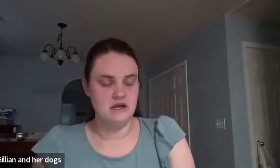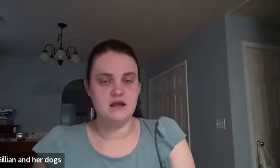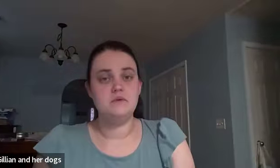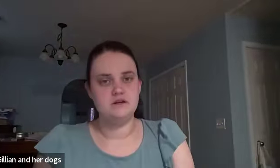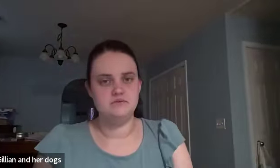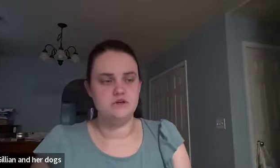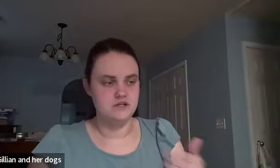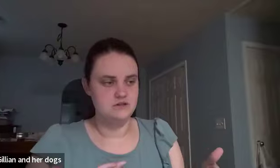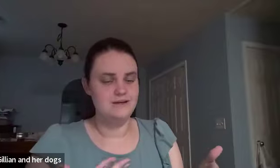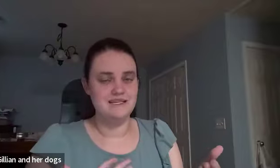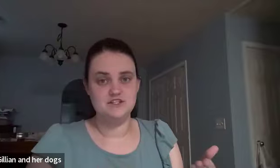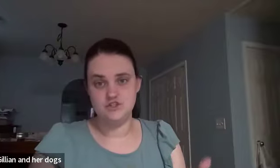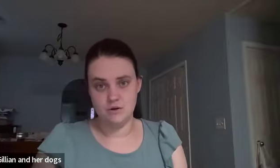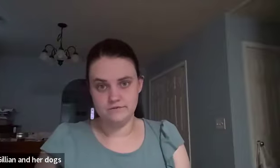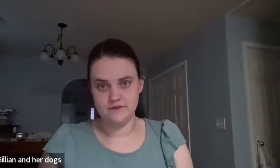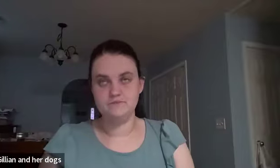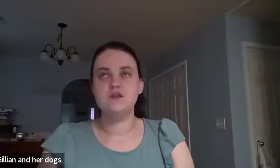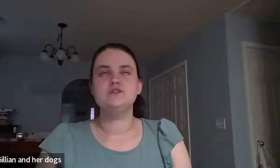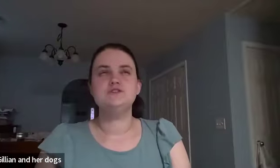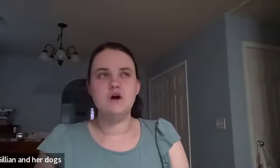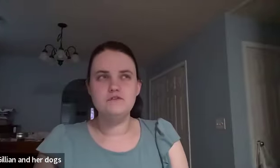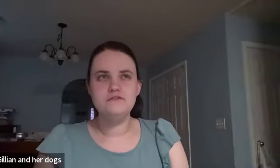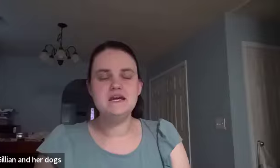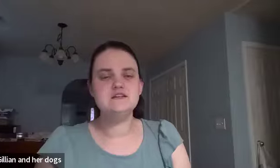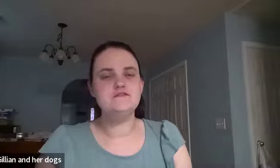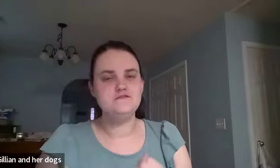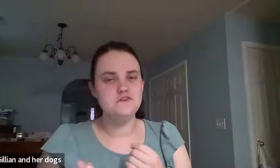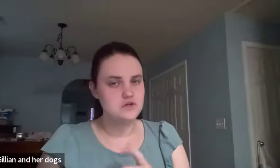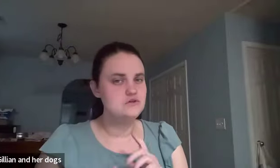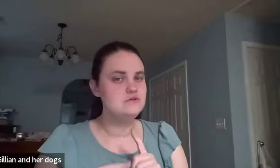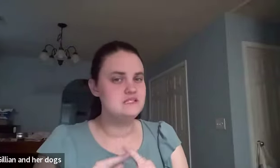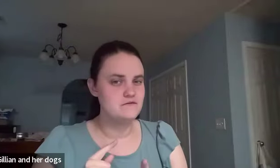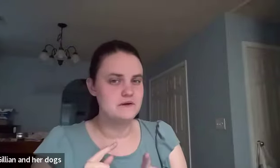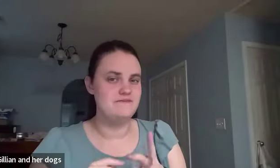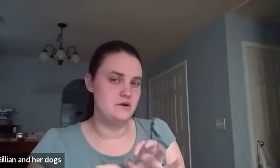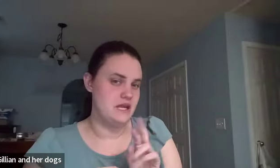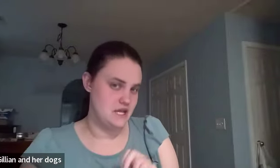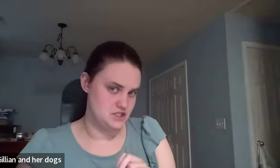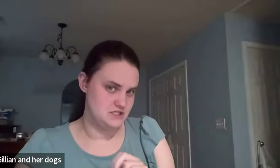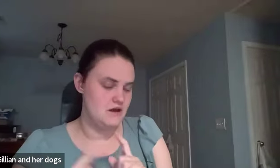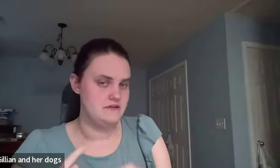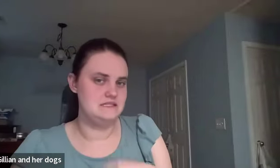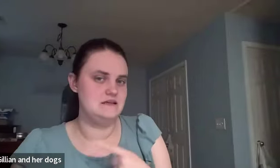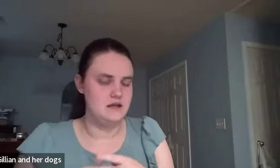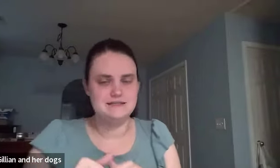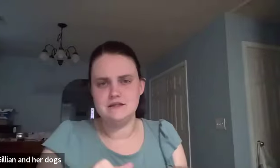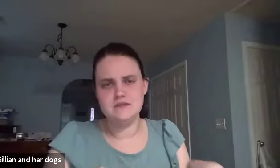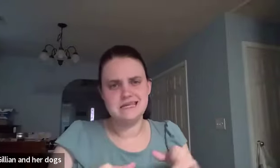not we're gonna do is dolphin. Dolphin has a few different variations of its sign. Still the